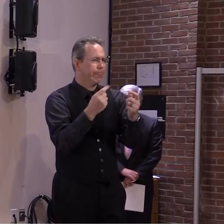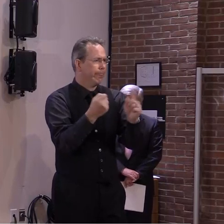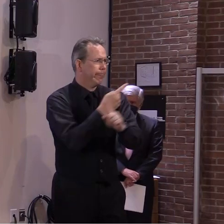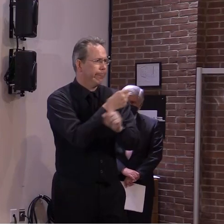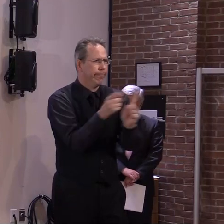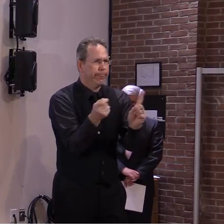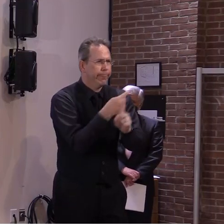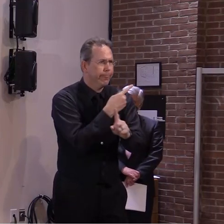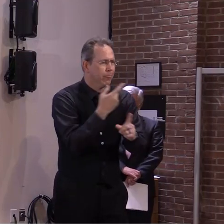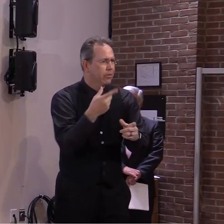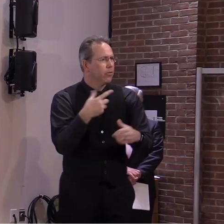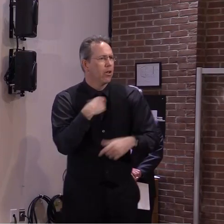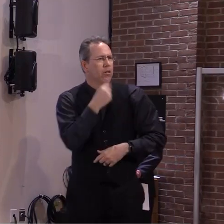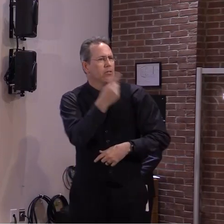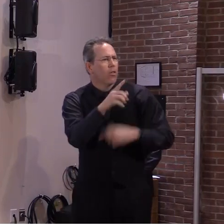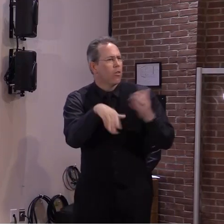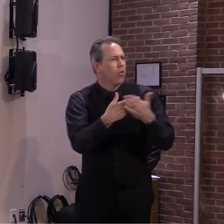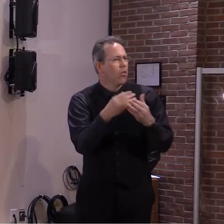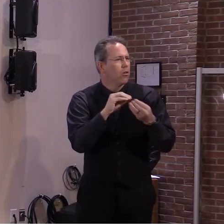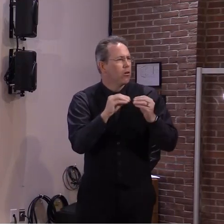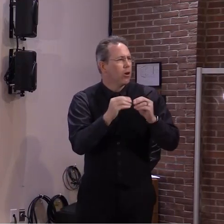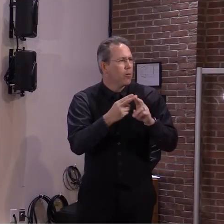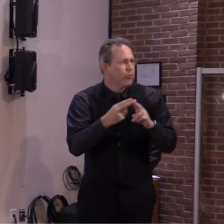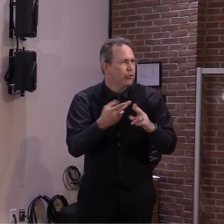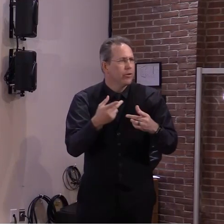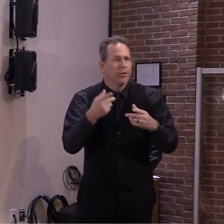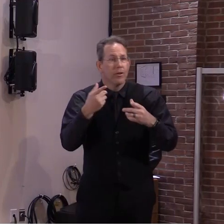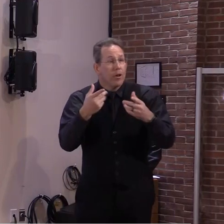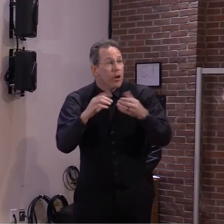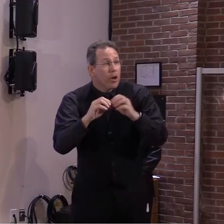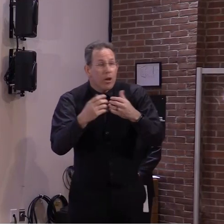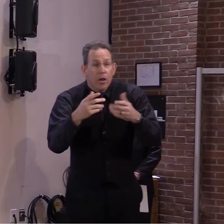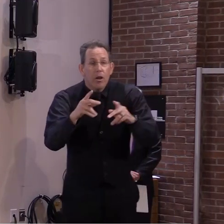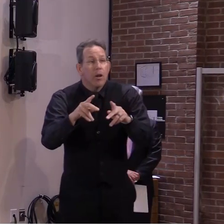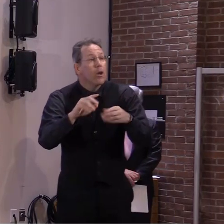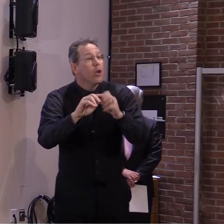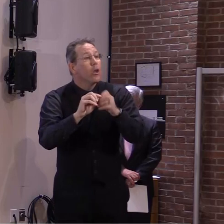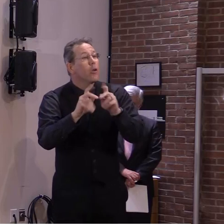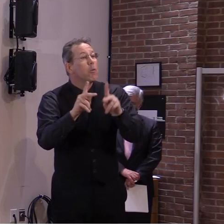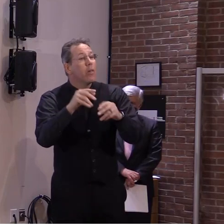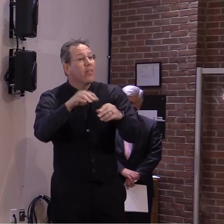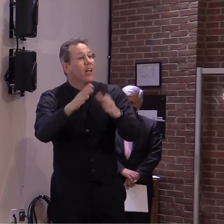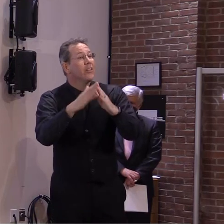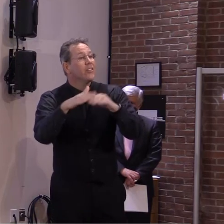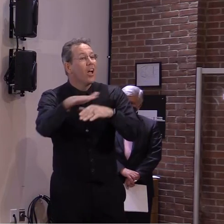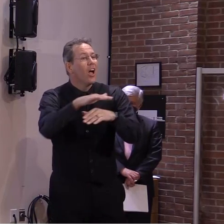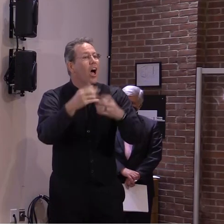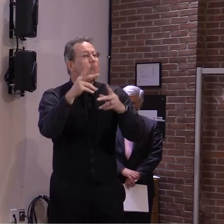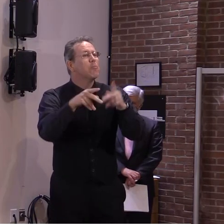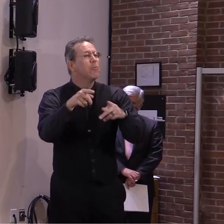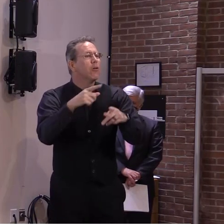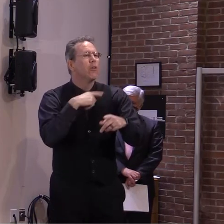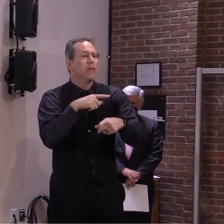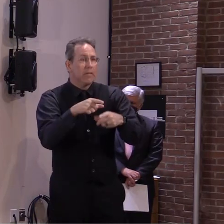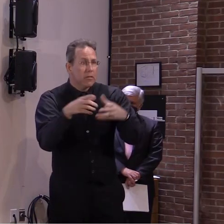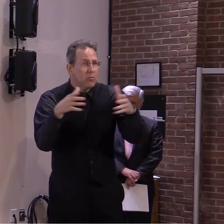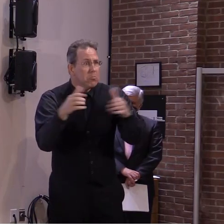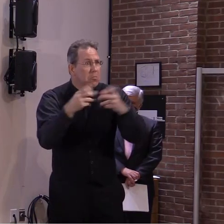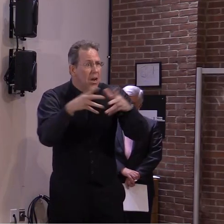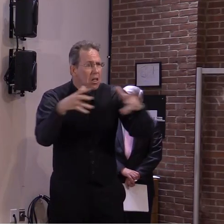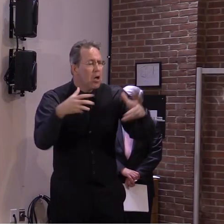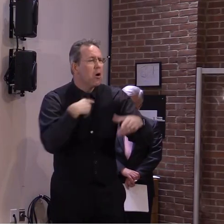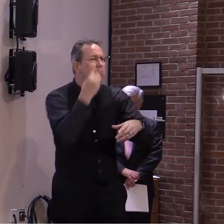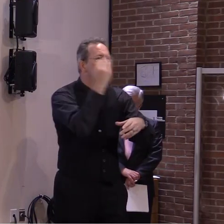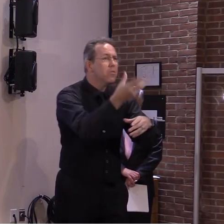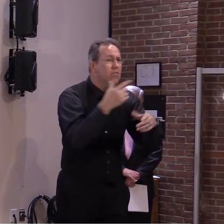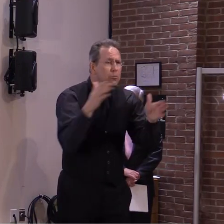referring to population data. Others of it is in the epidemiologic world with standardization